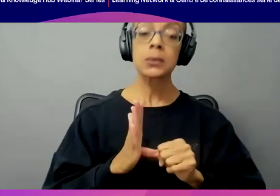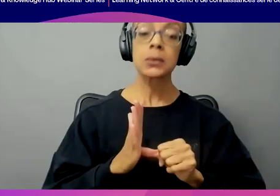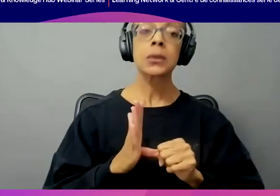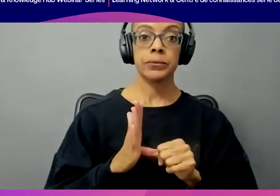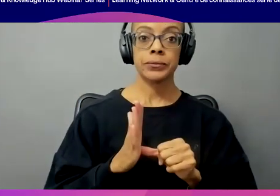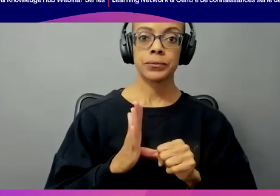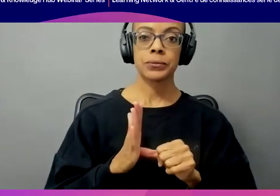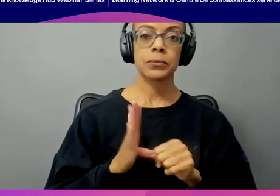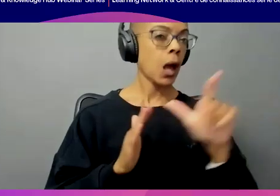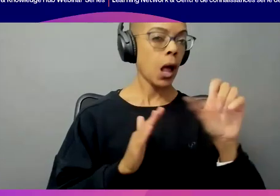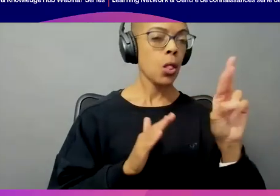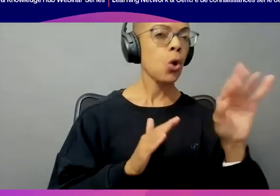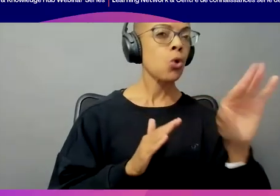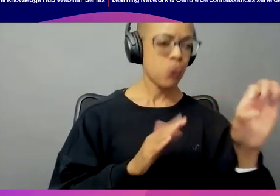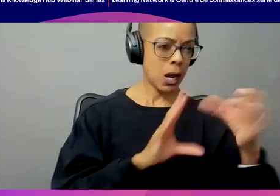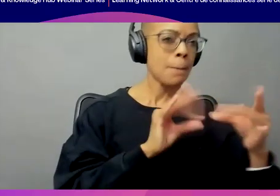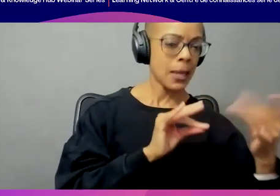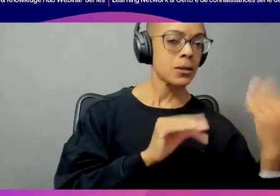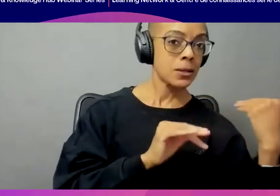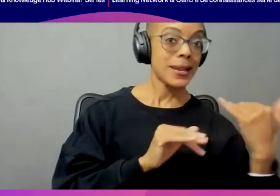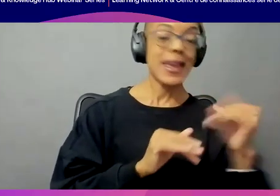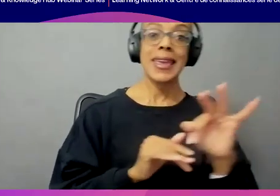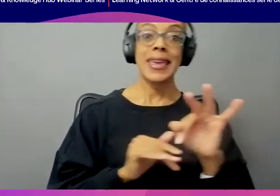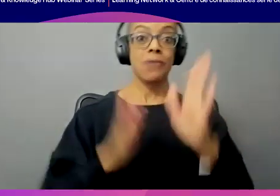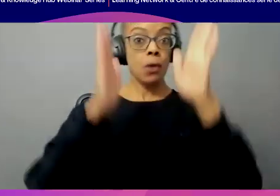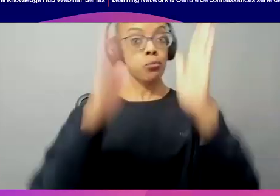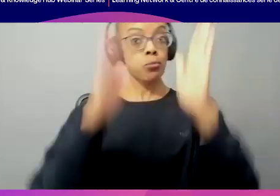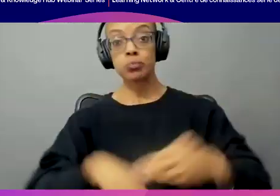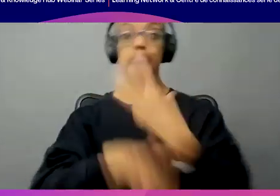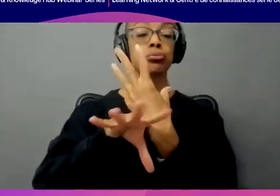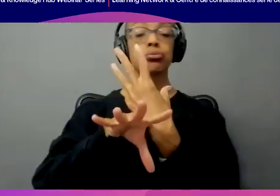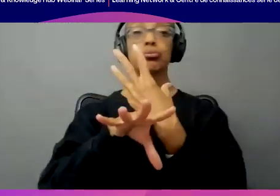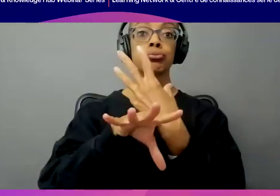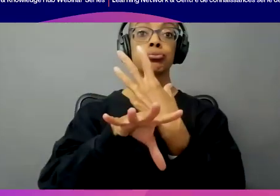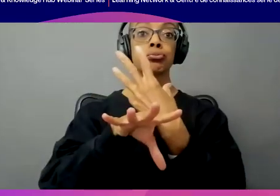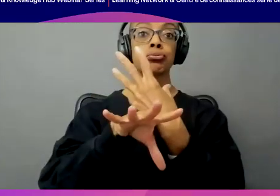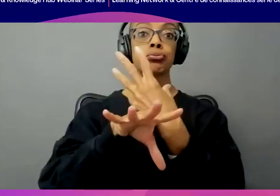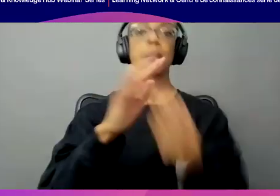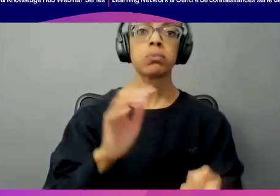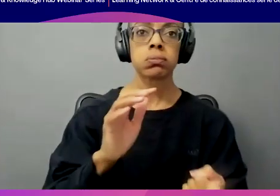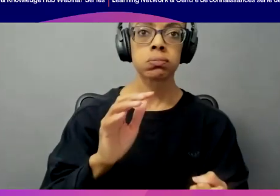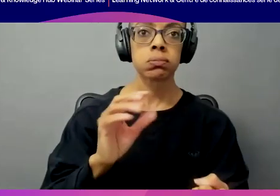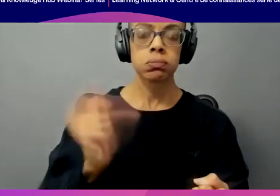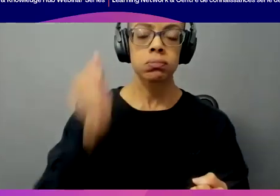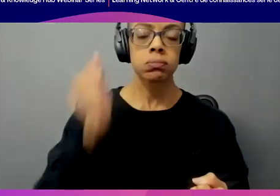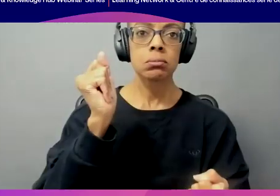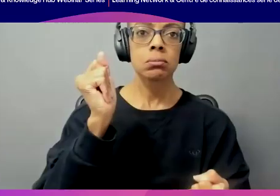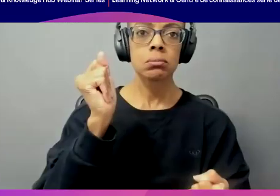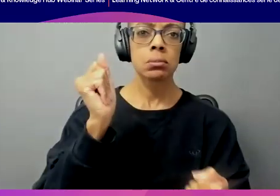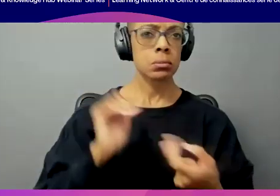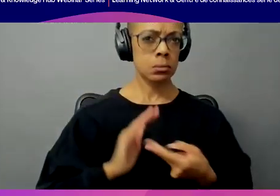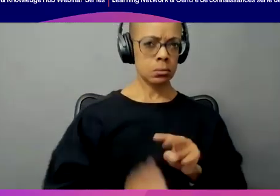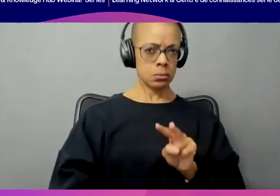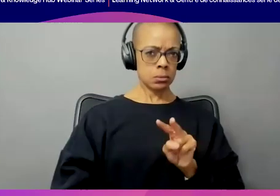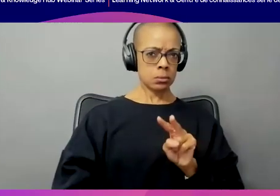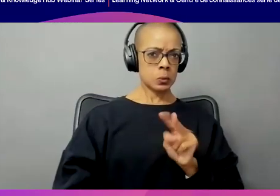think Lorraine was alluding to, which is if somebody leaves suddenly, what does that mean? And, being tuned